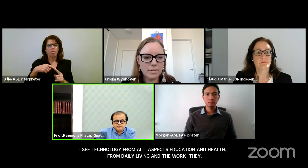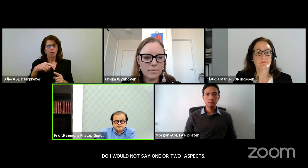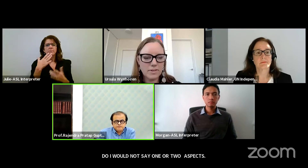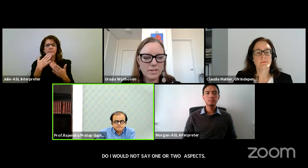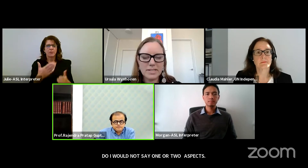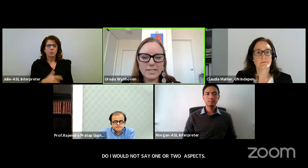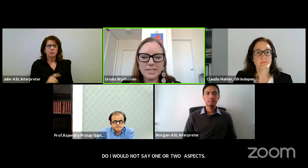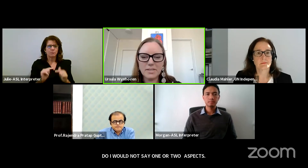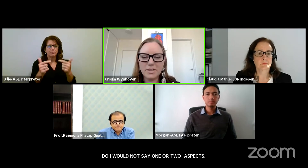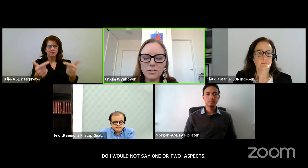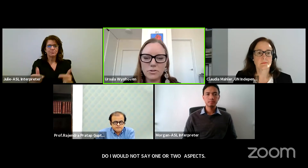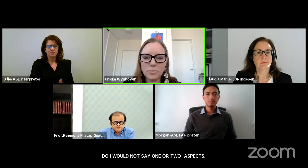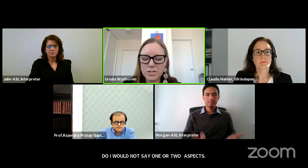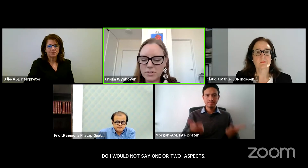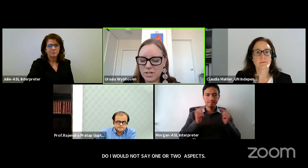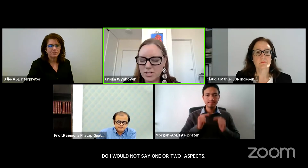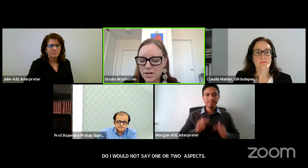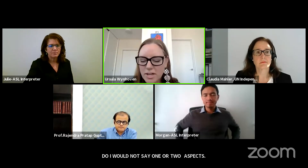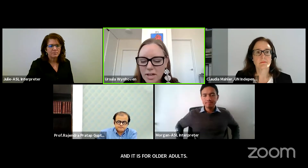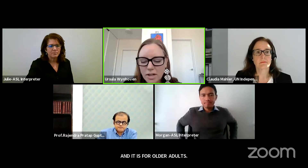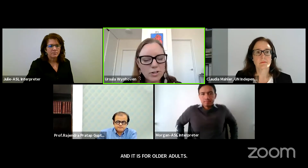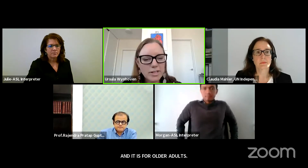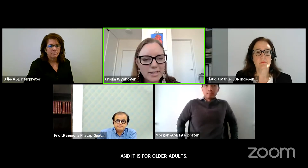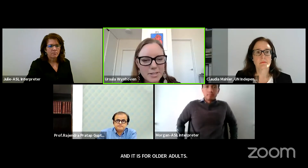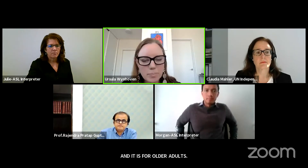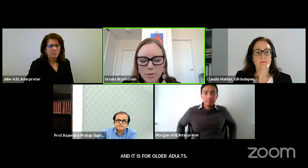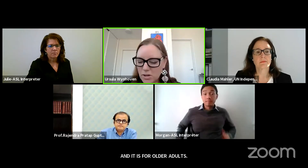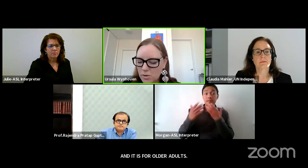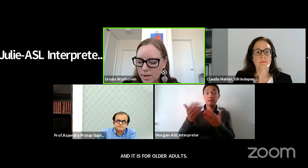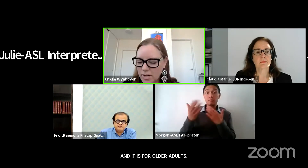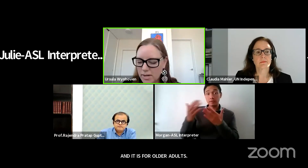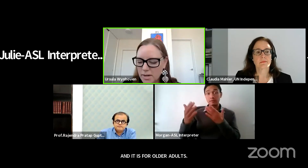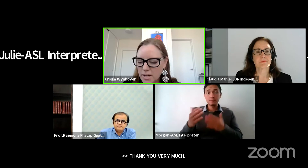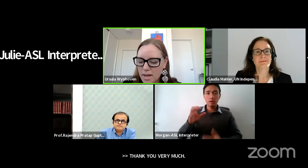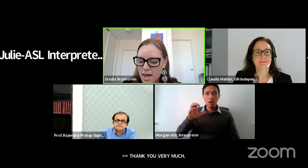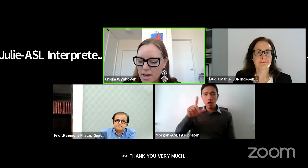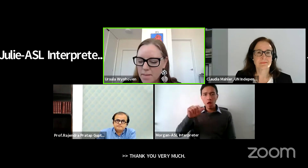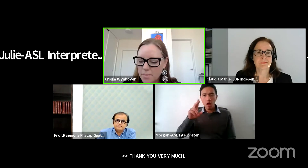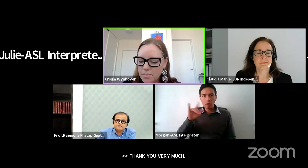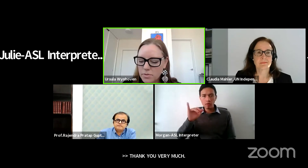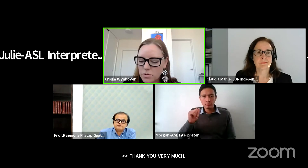you. Fantastic. Thank you so much, Rajendra. Claudia, let's bring you in.